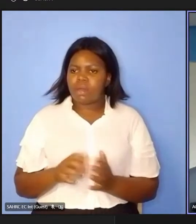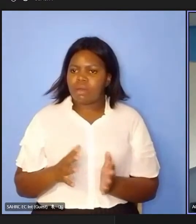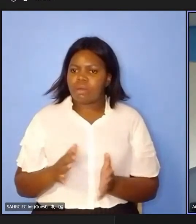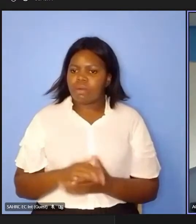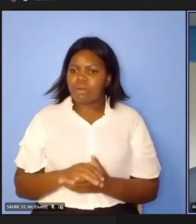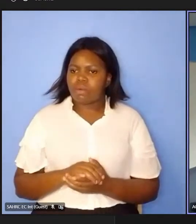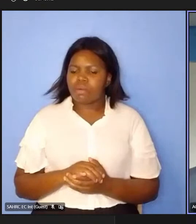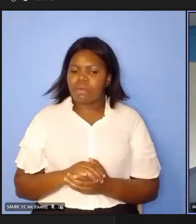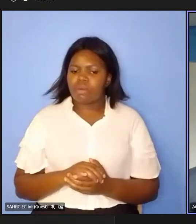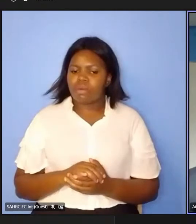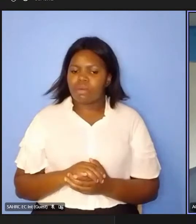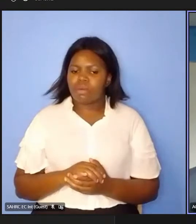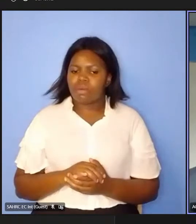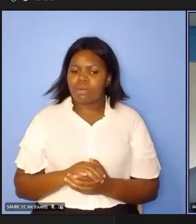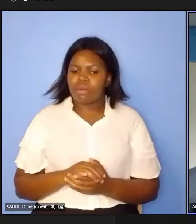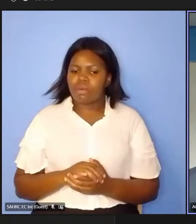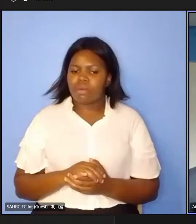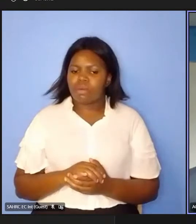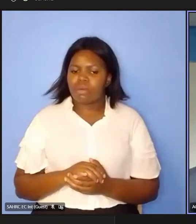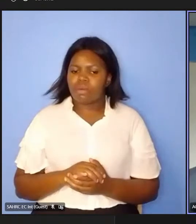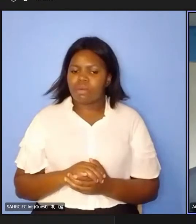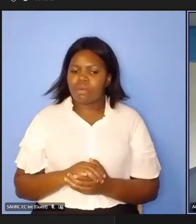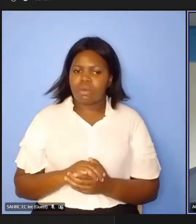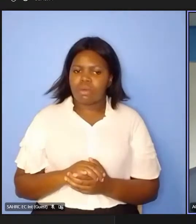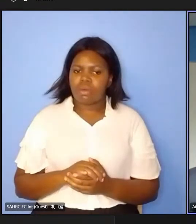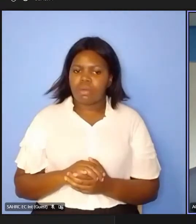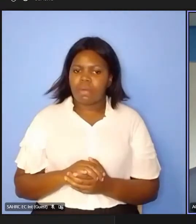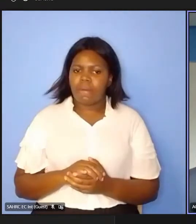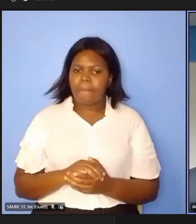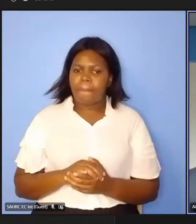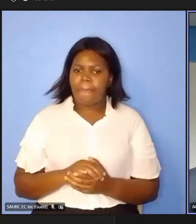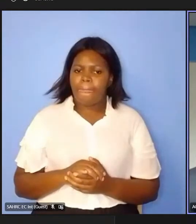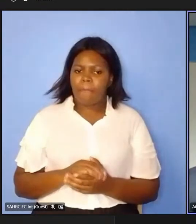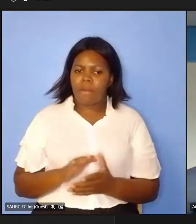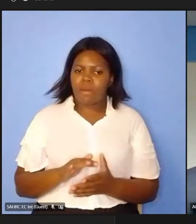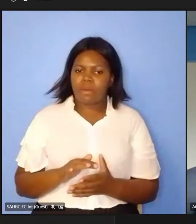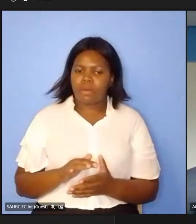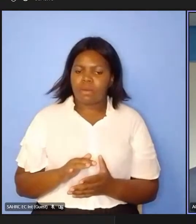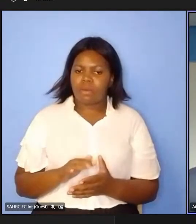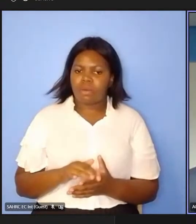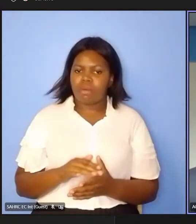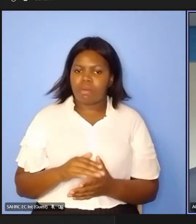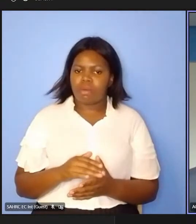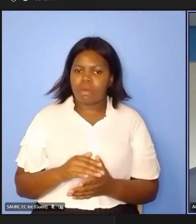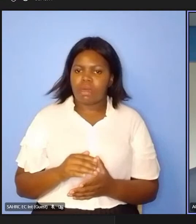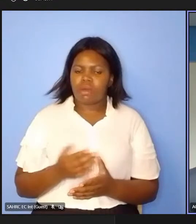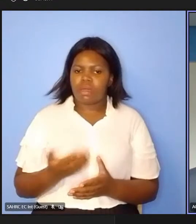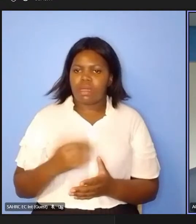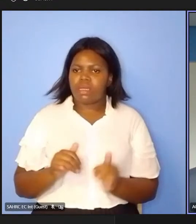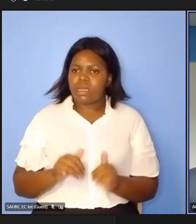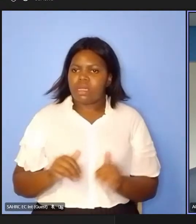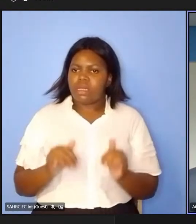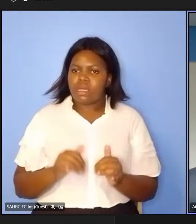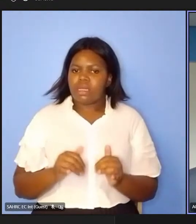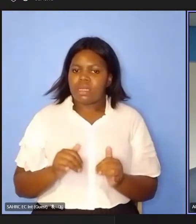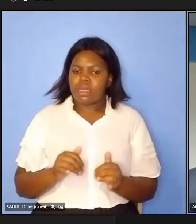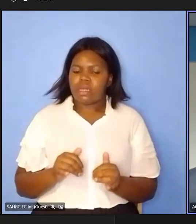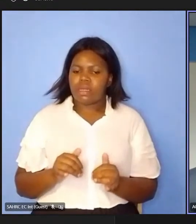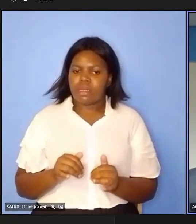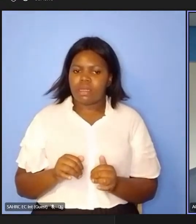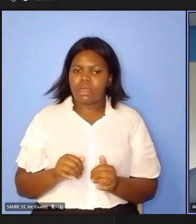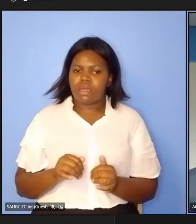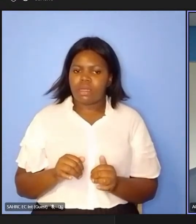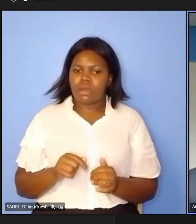If we have a look at how long we've waited for the national department to publish something, we're still waiting.